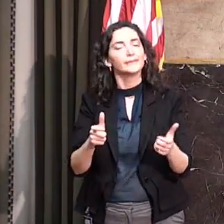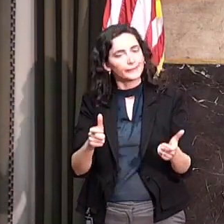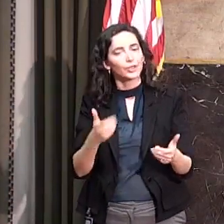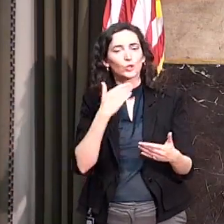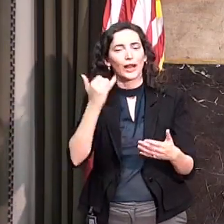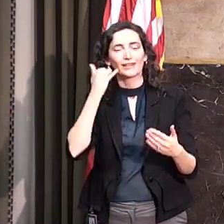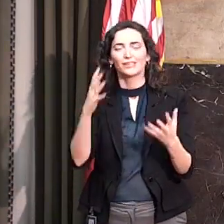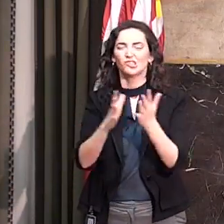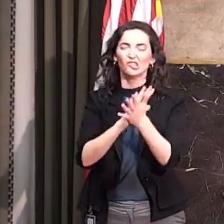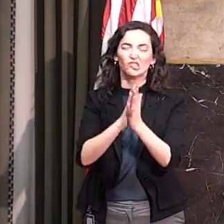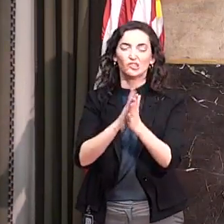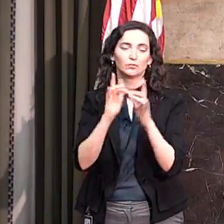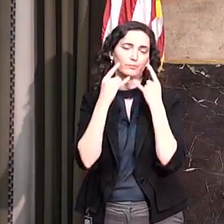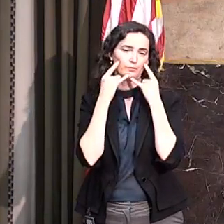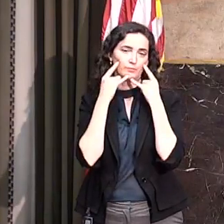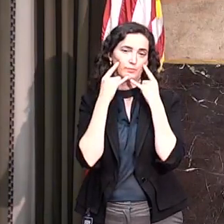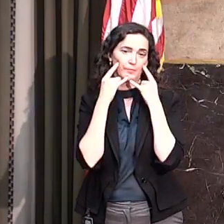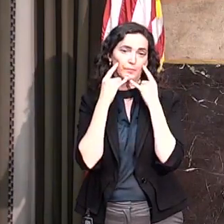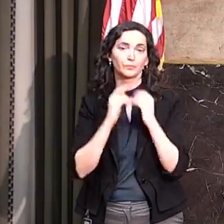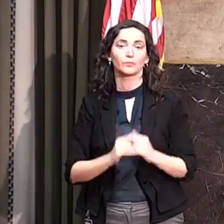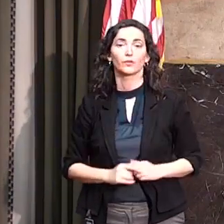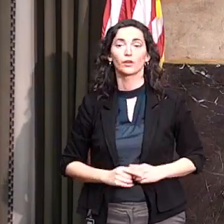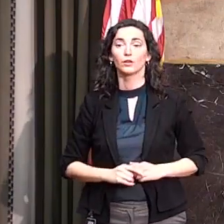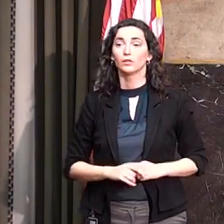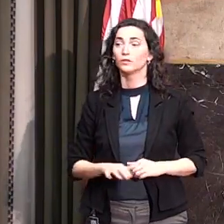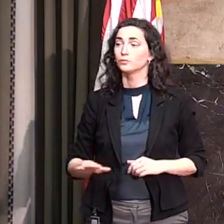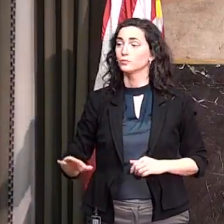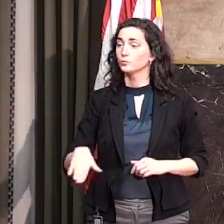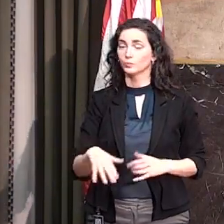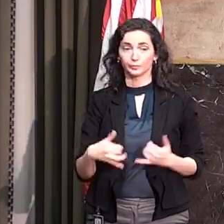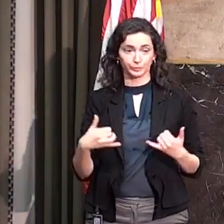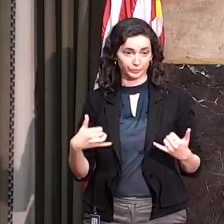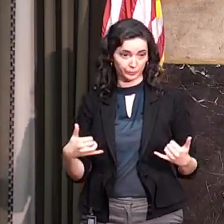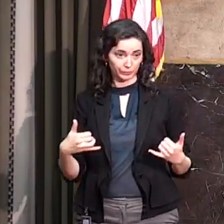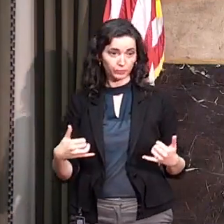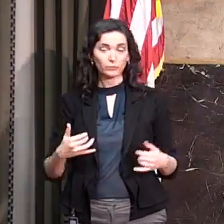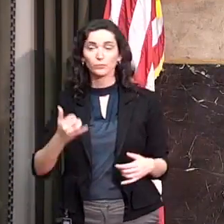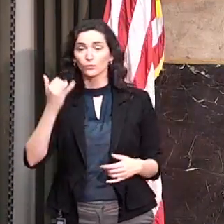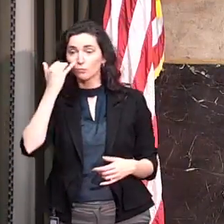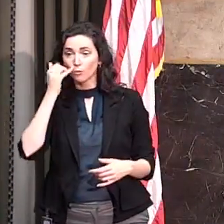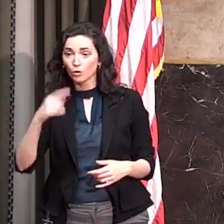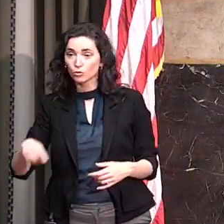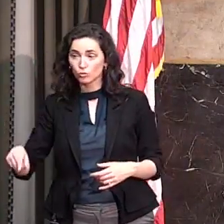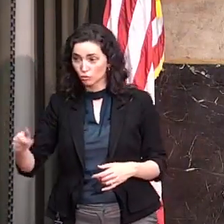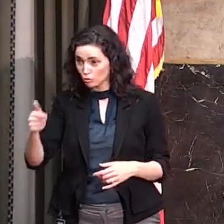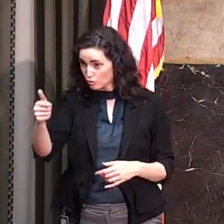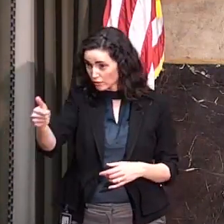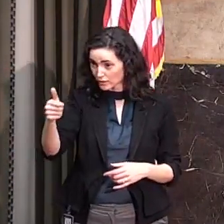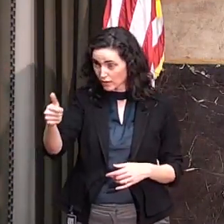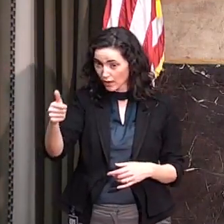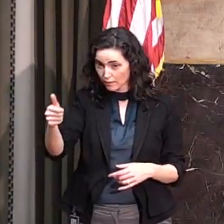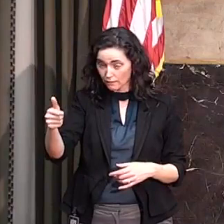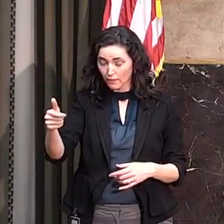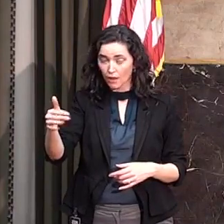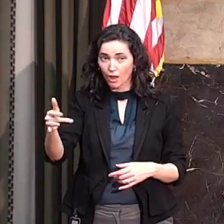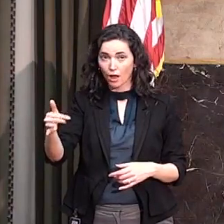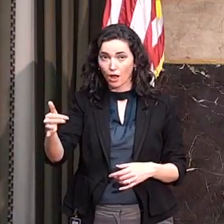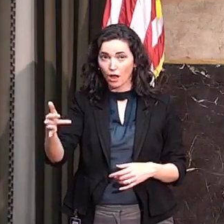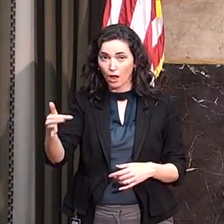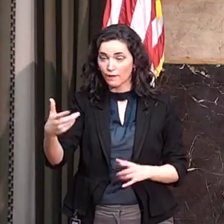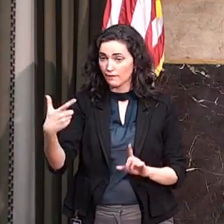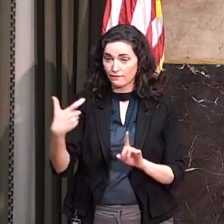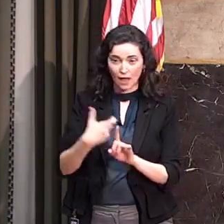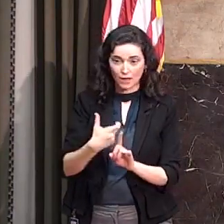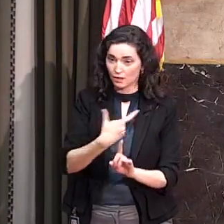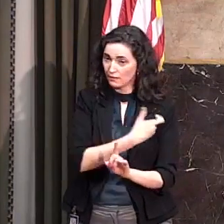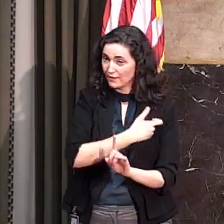And right now, obviously, you're more likely to have a severe case of COVID if you have not been